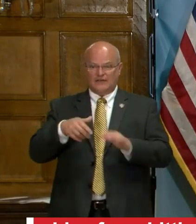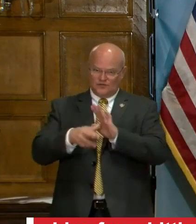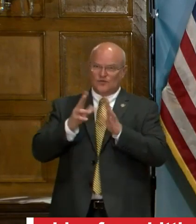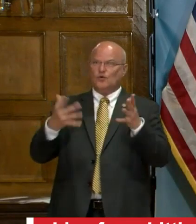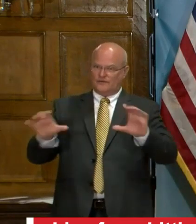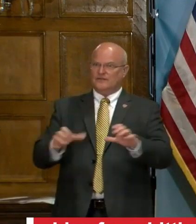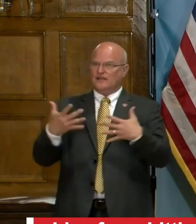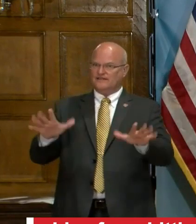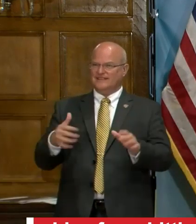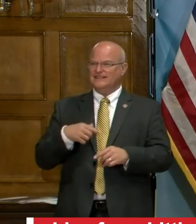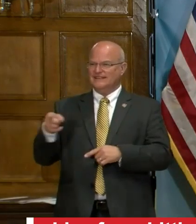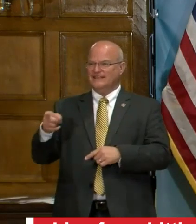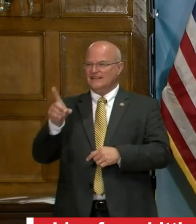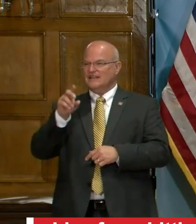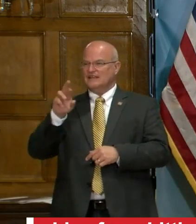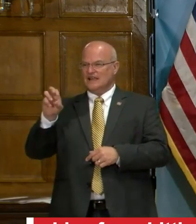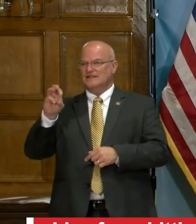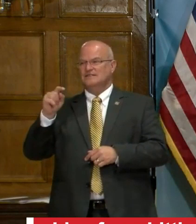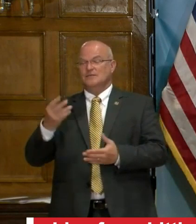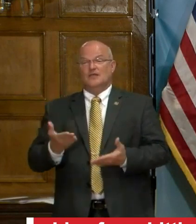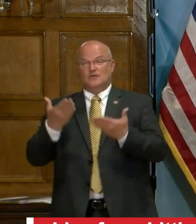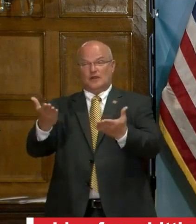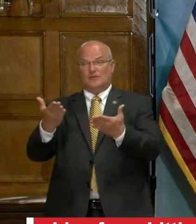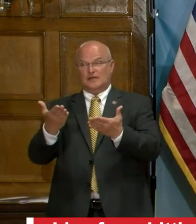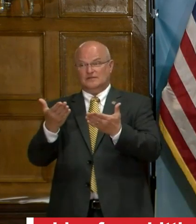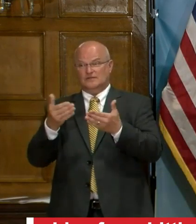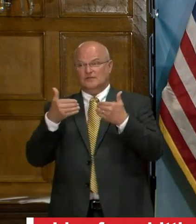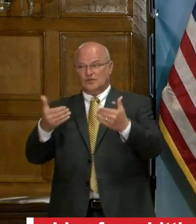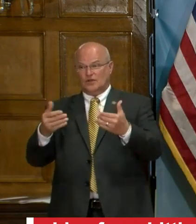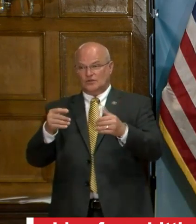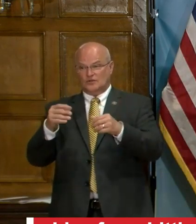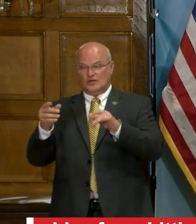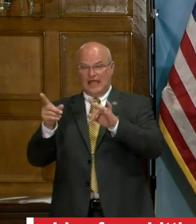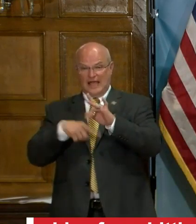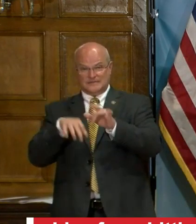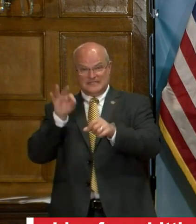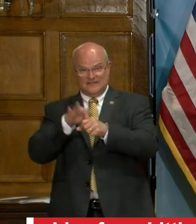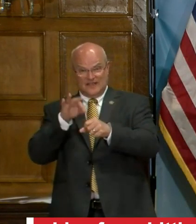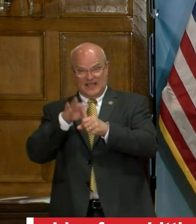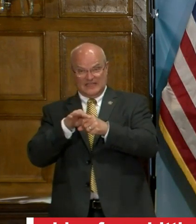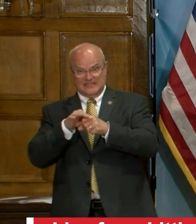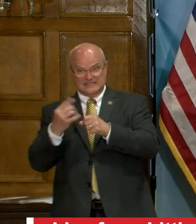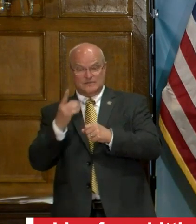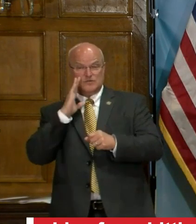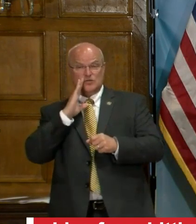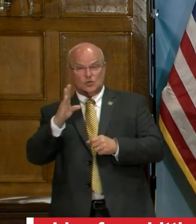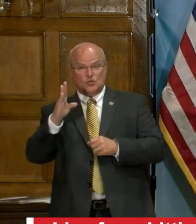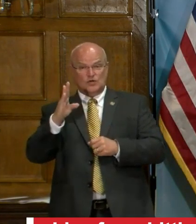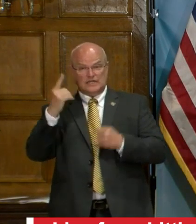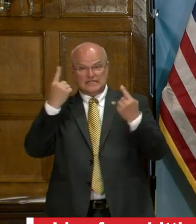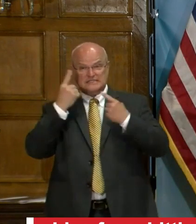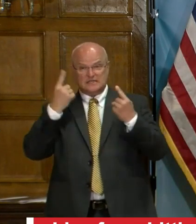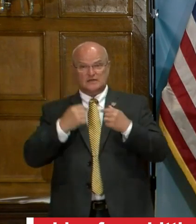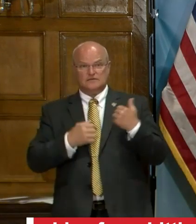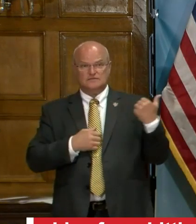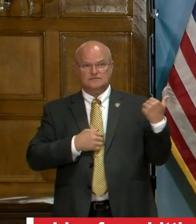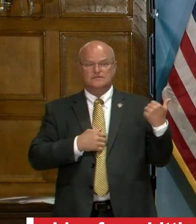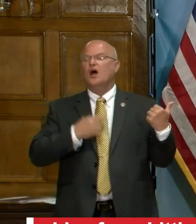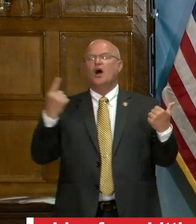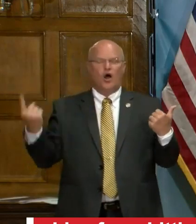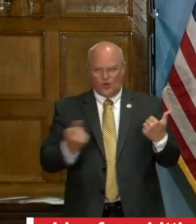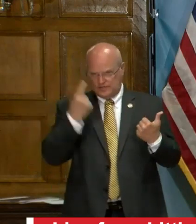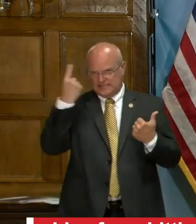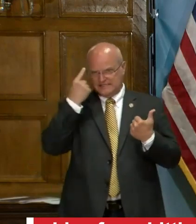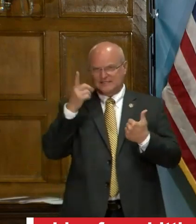review what we've done. Dr. Smith recommends that you go to absentee ballots. Is that something you would consider? I will